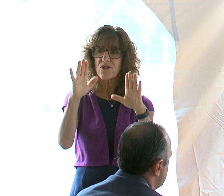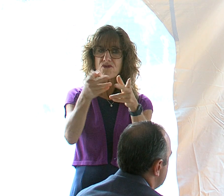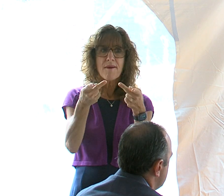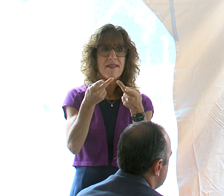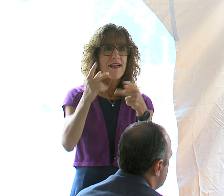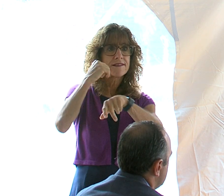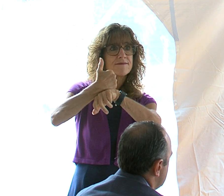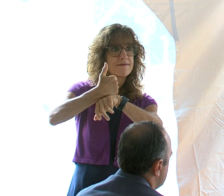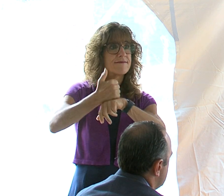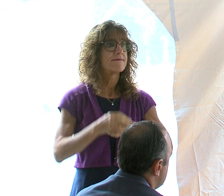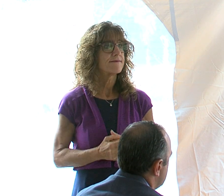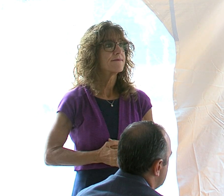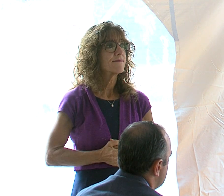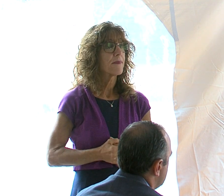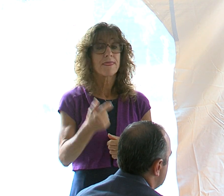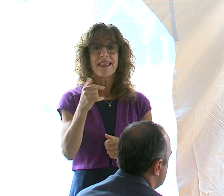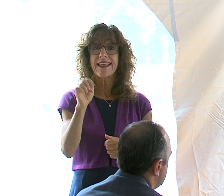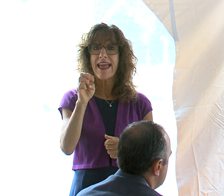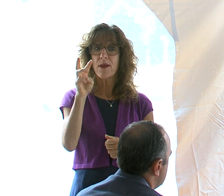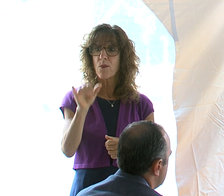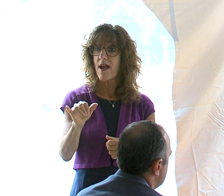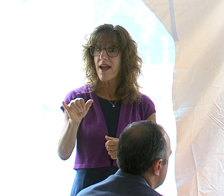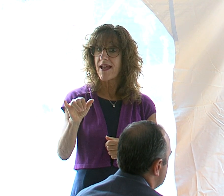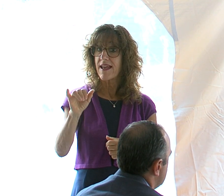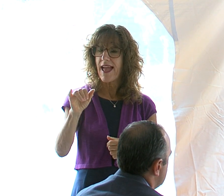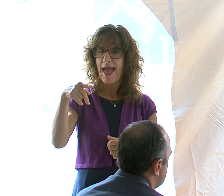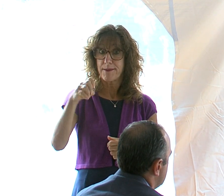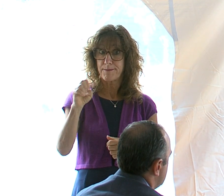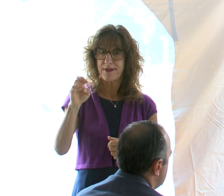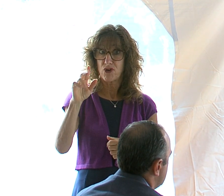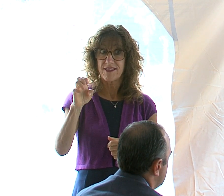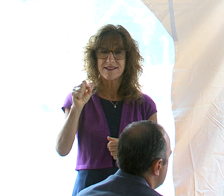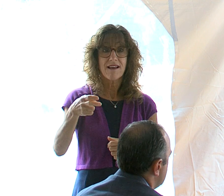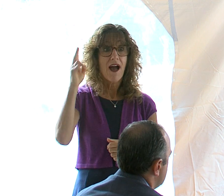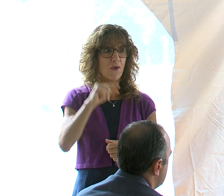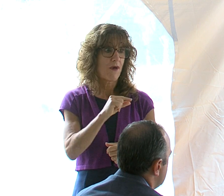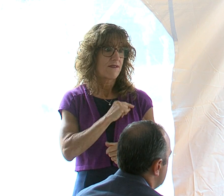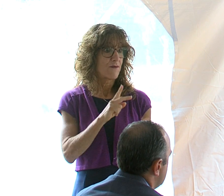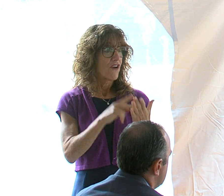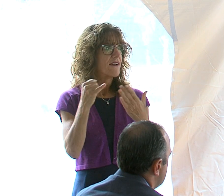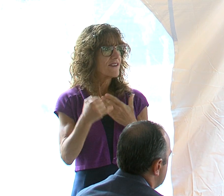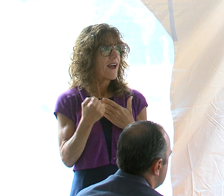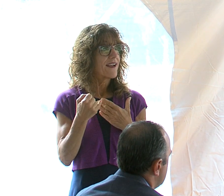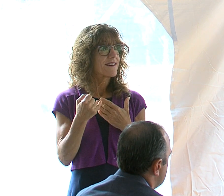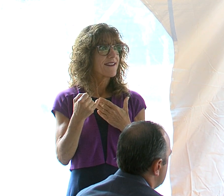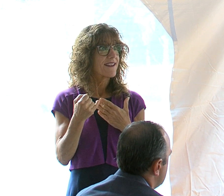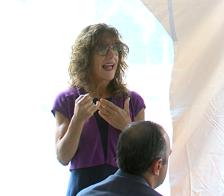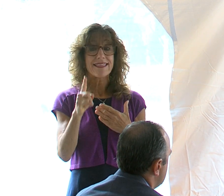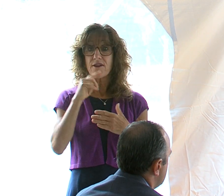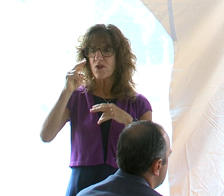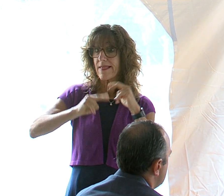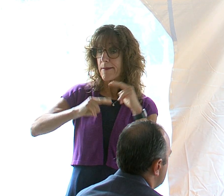location. The Gateway at Peerless is another example of a high quality project that really